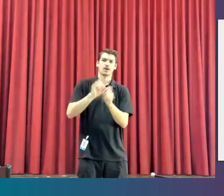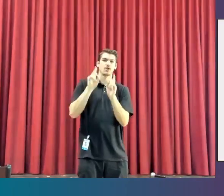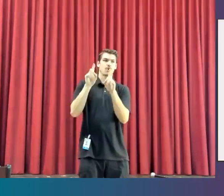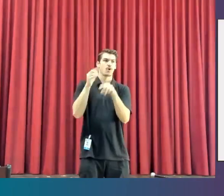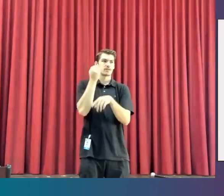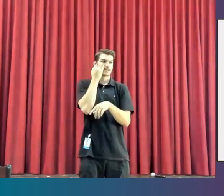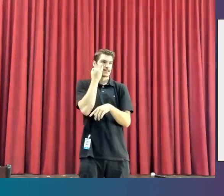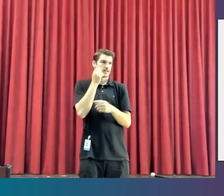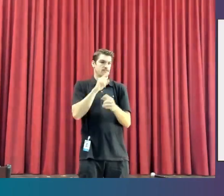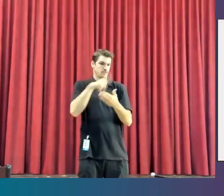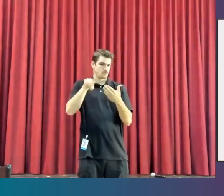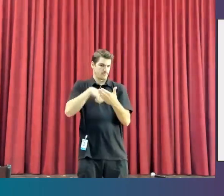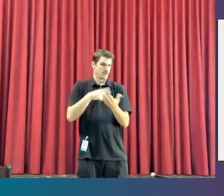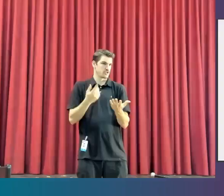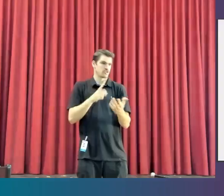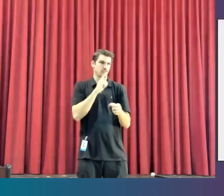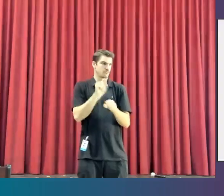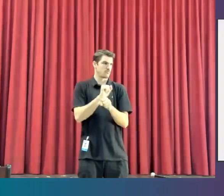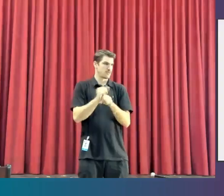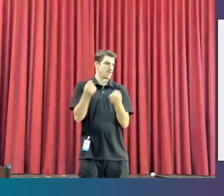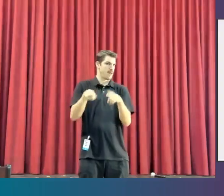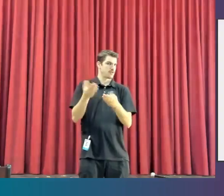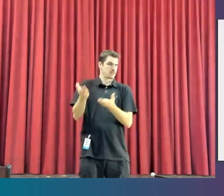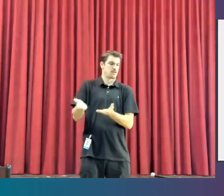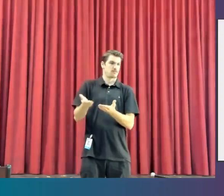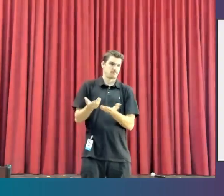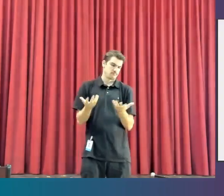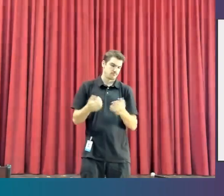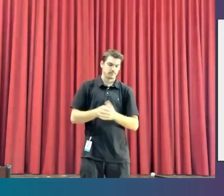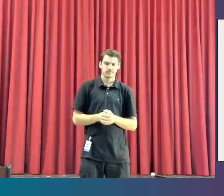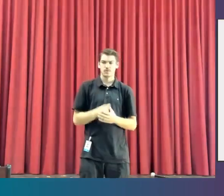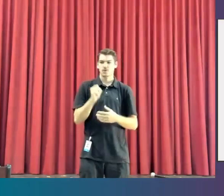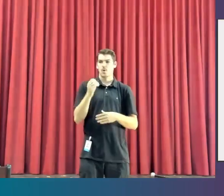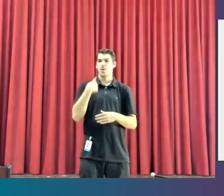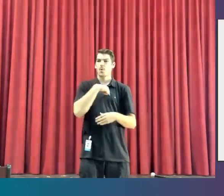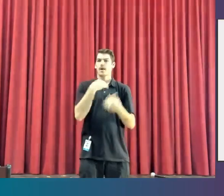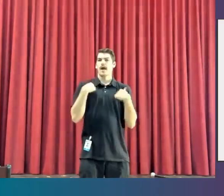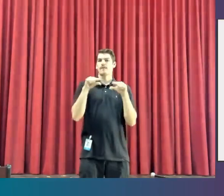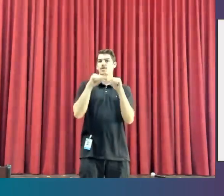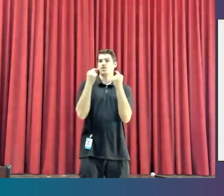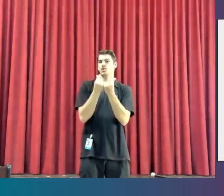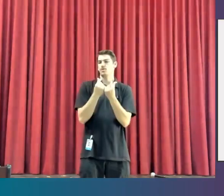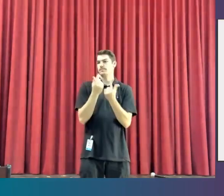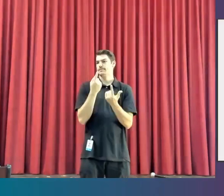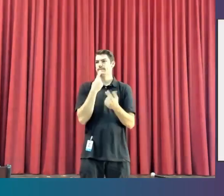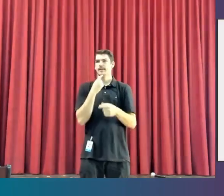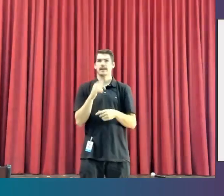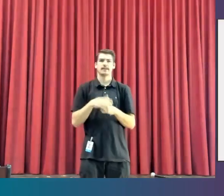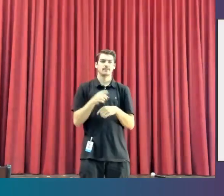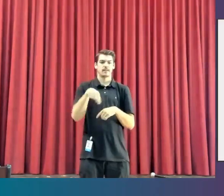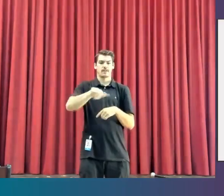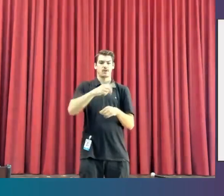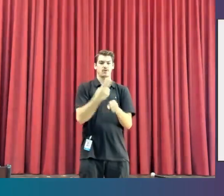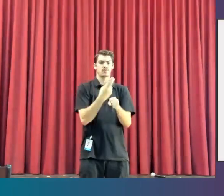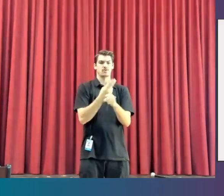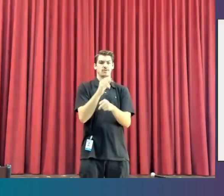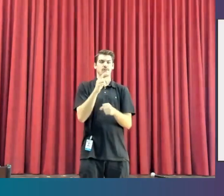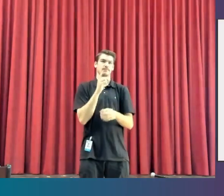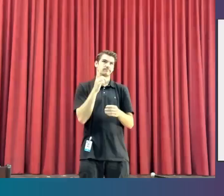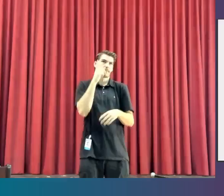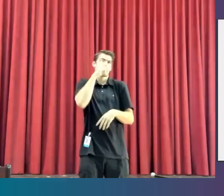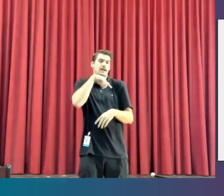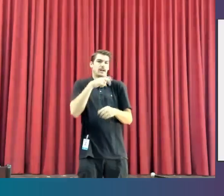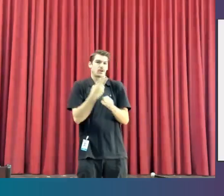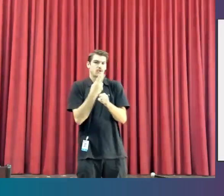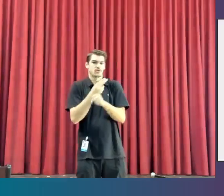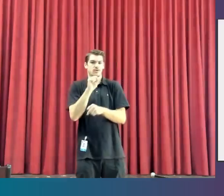help prove if discrimination is happening. So we would have a group, let's say, that's using Section 8 or pretending to use Section